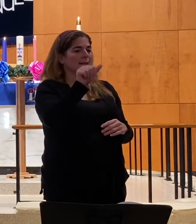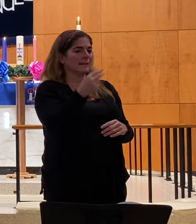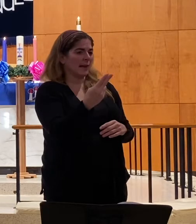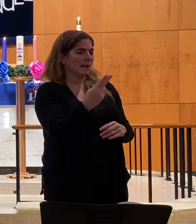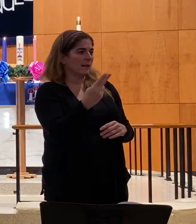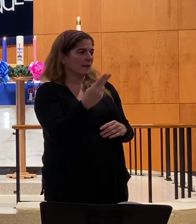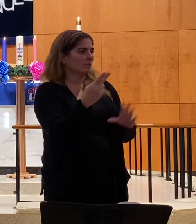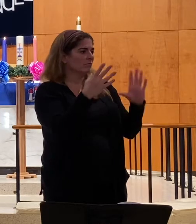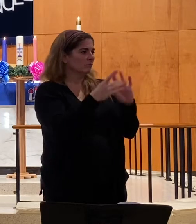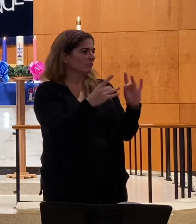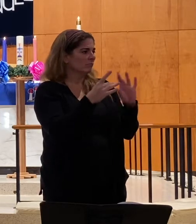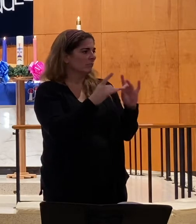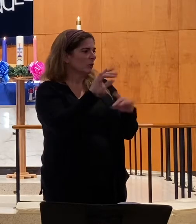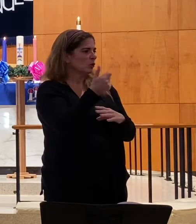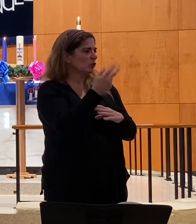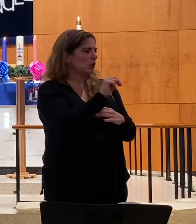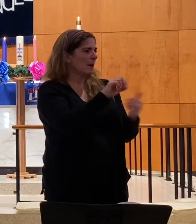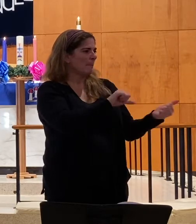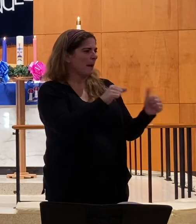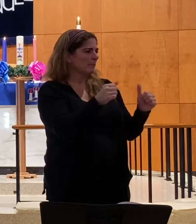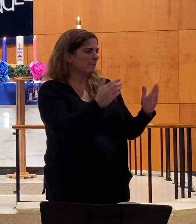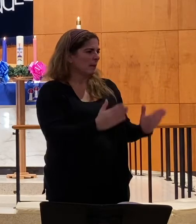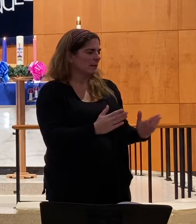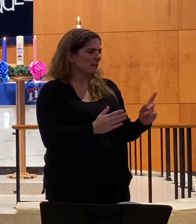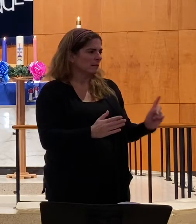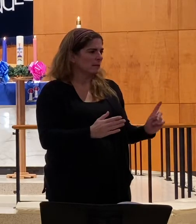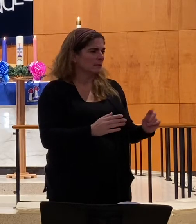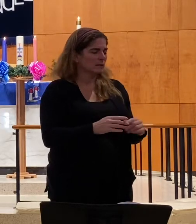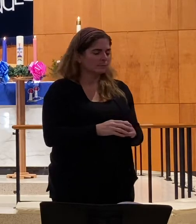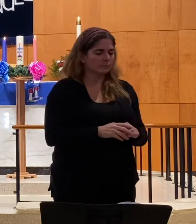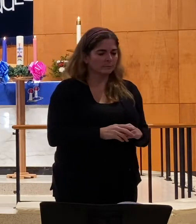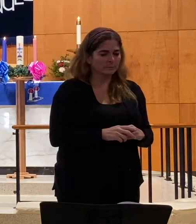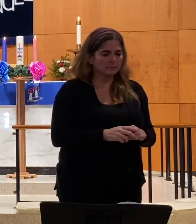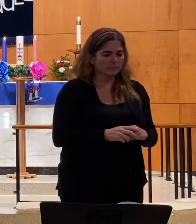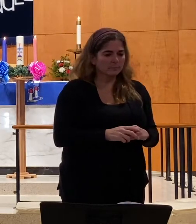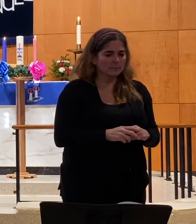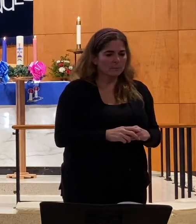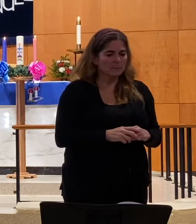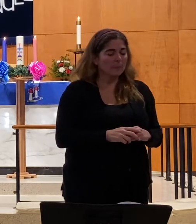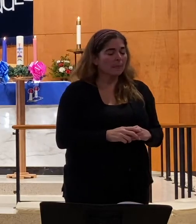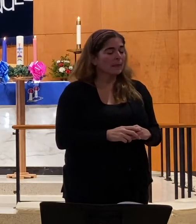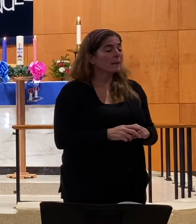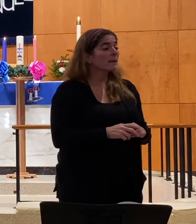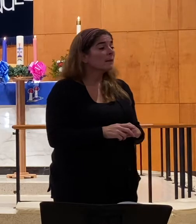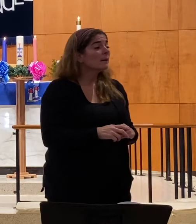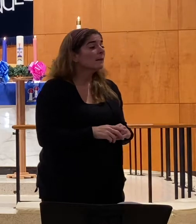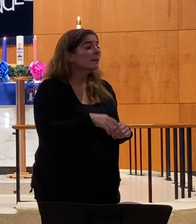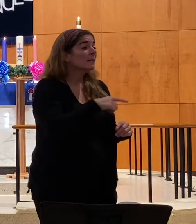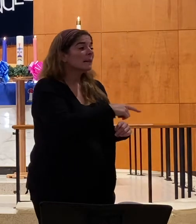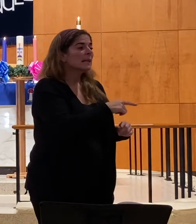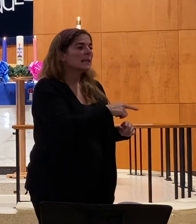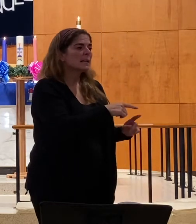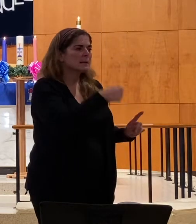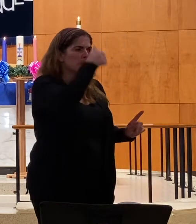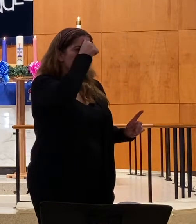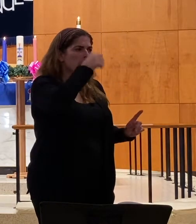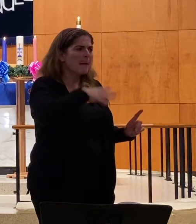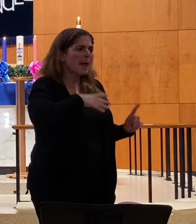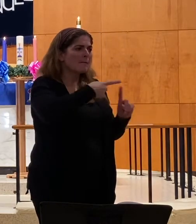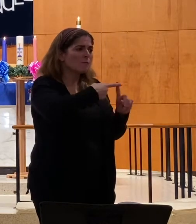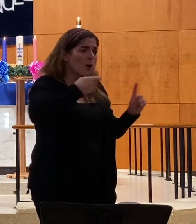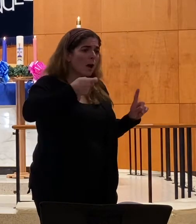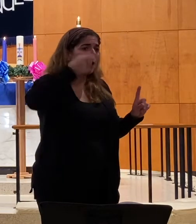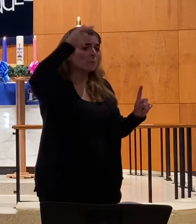Baptizer. Isaiah is a poet. And John, as we've heard, is a man sent from